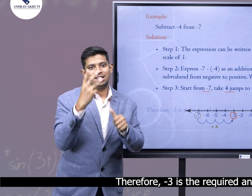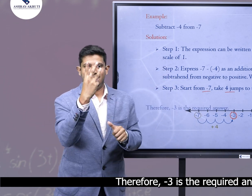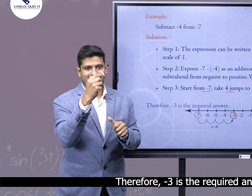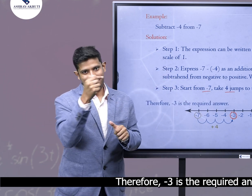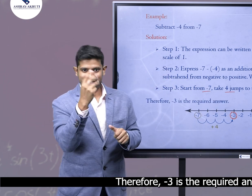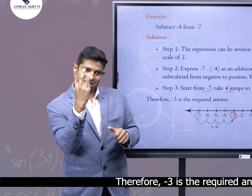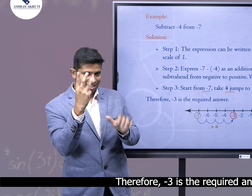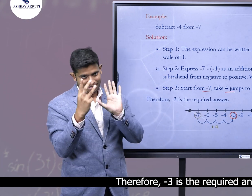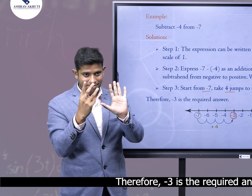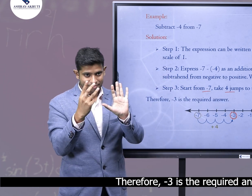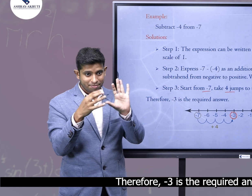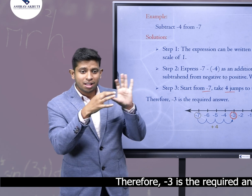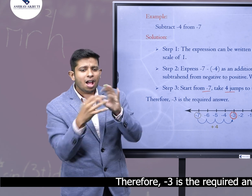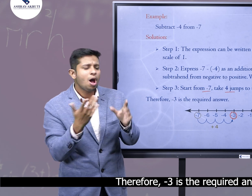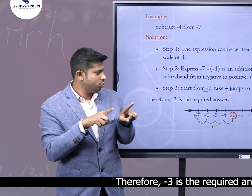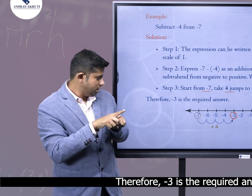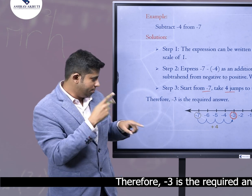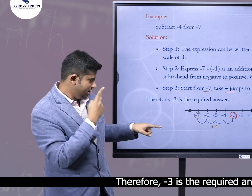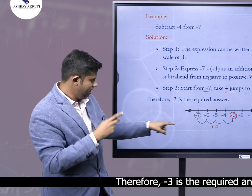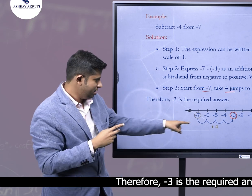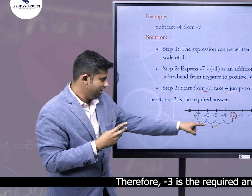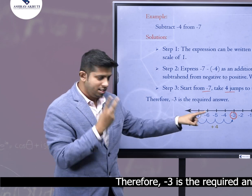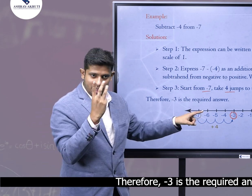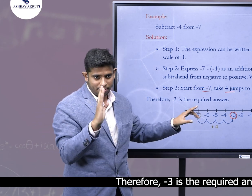Therefore, minus 3 is the required answer.